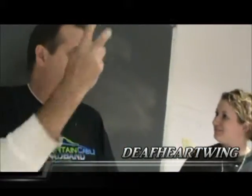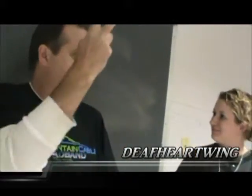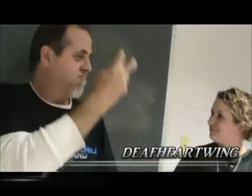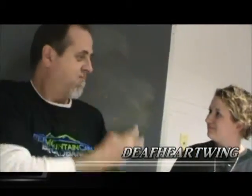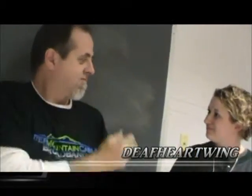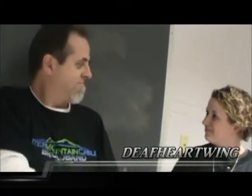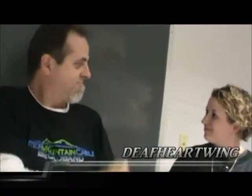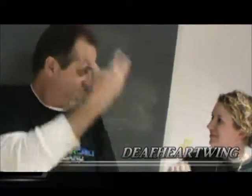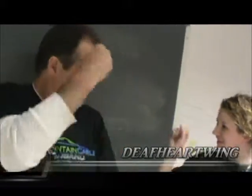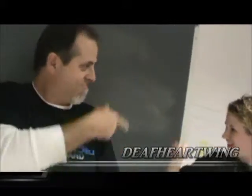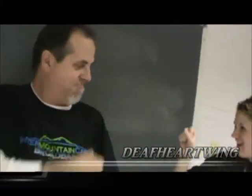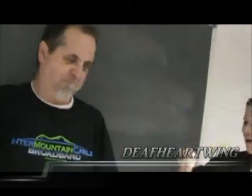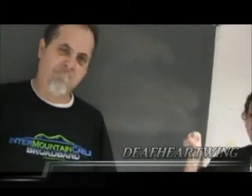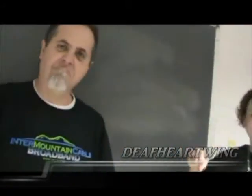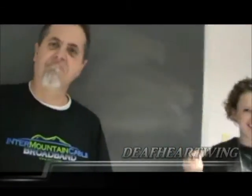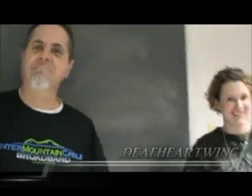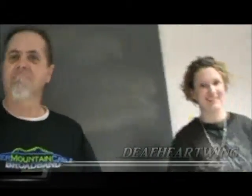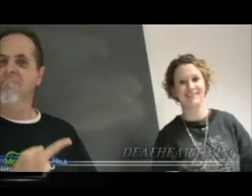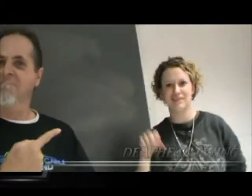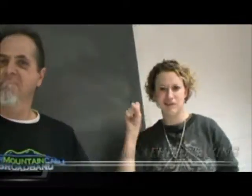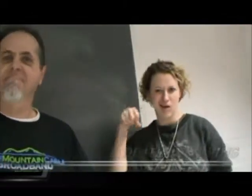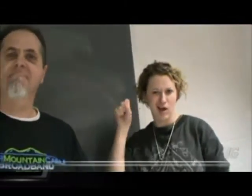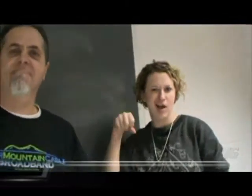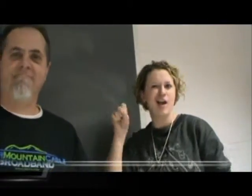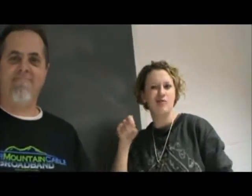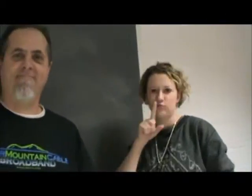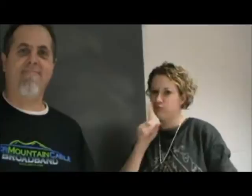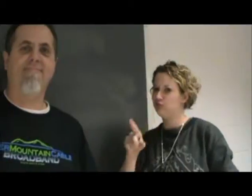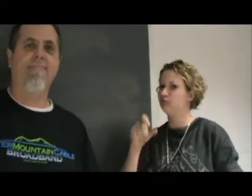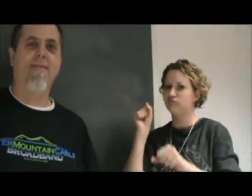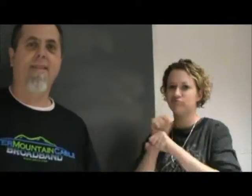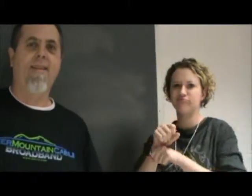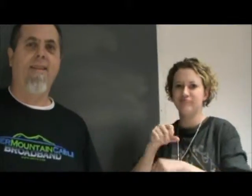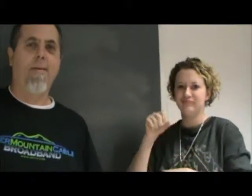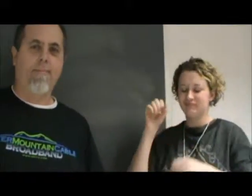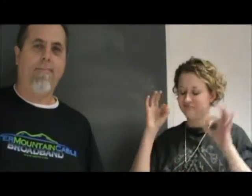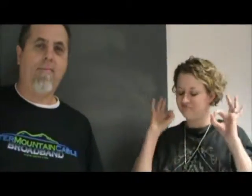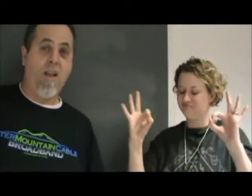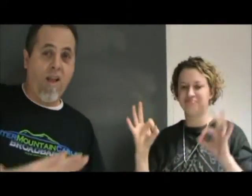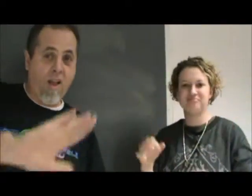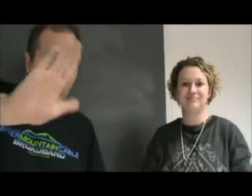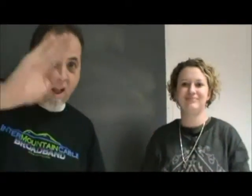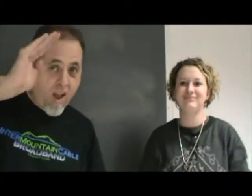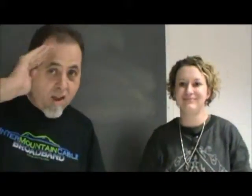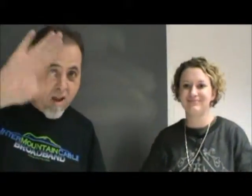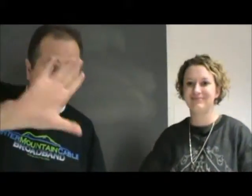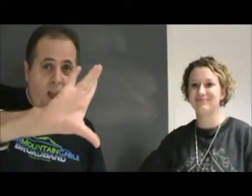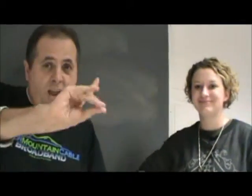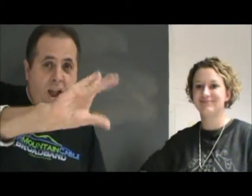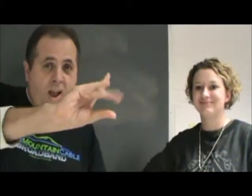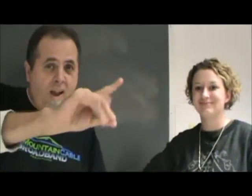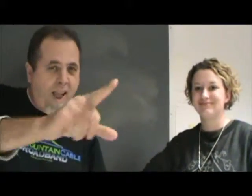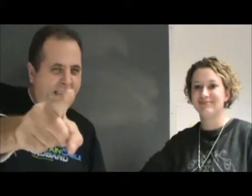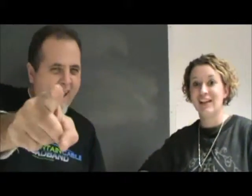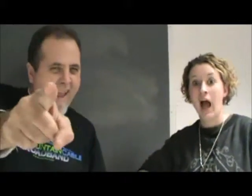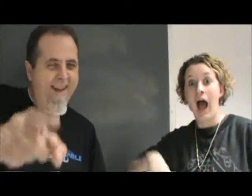Right now you're clean? Oh, no, I haven't got to discuss that yet. I just absolutely forgot about it till you said that. I'll be watch